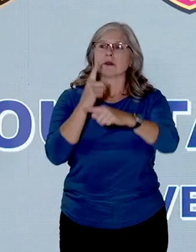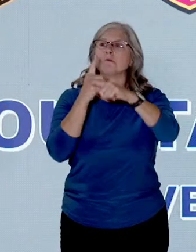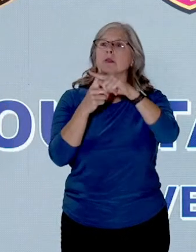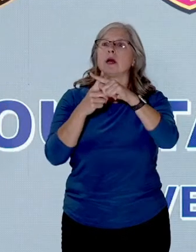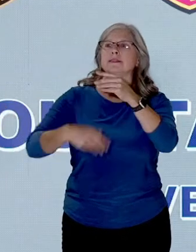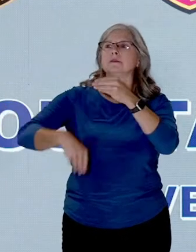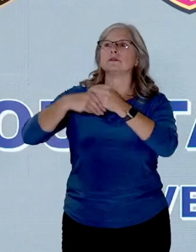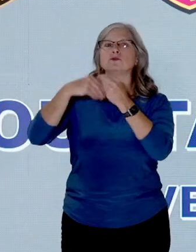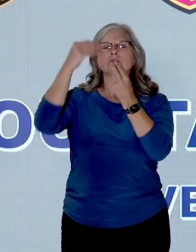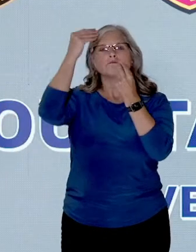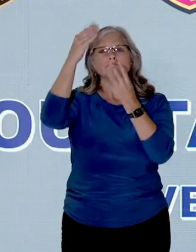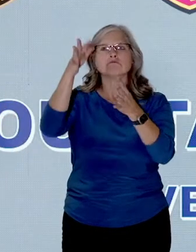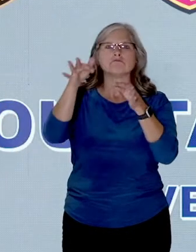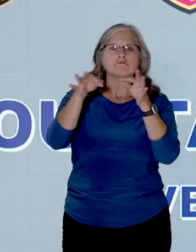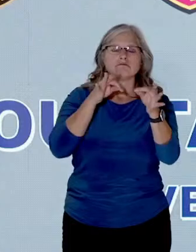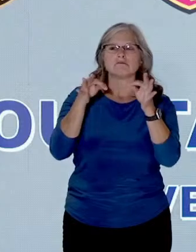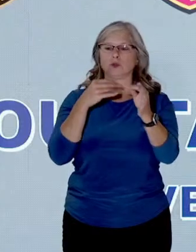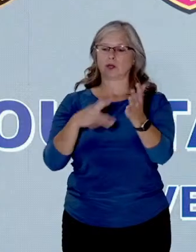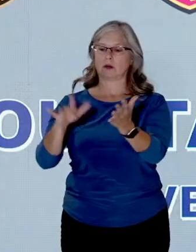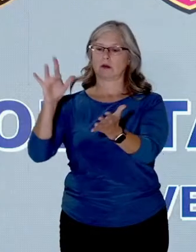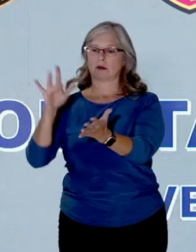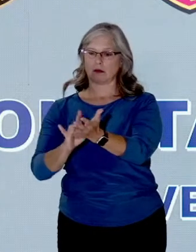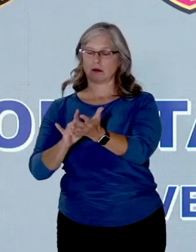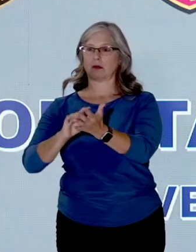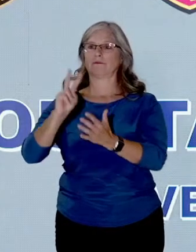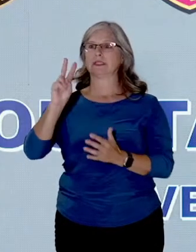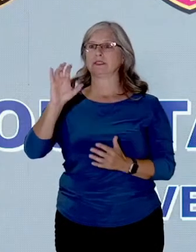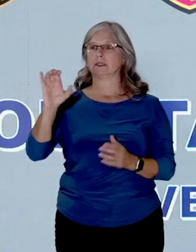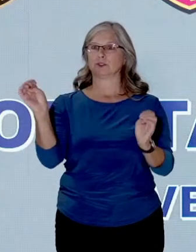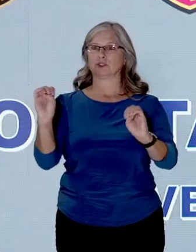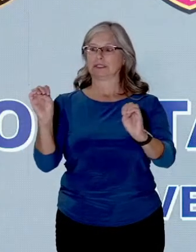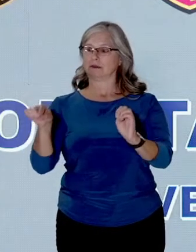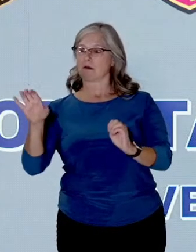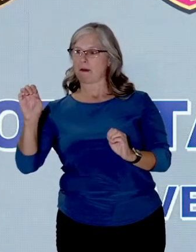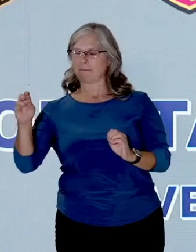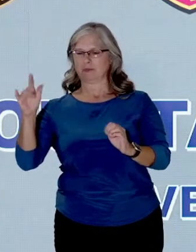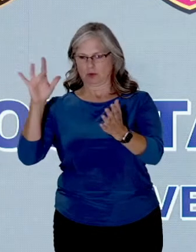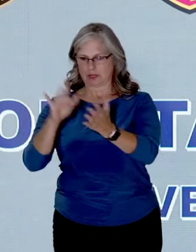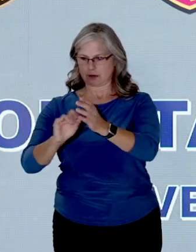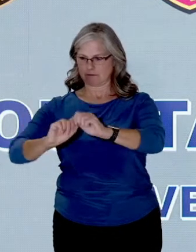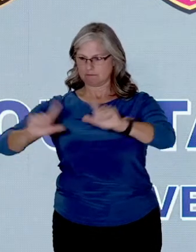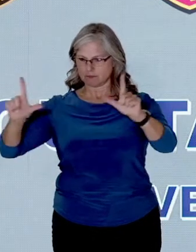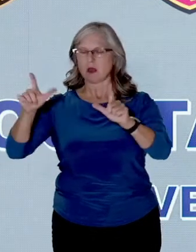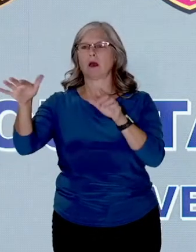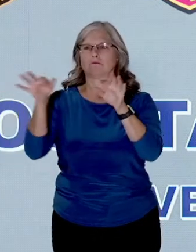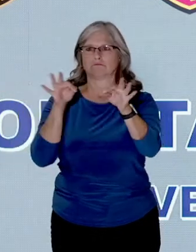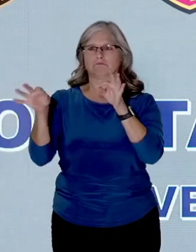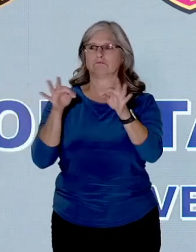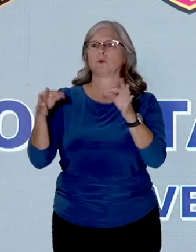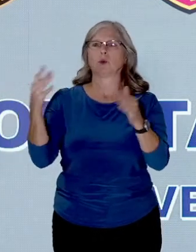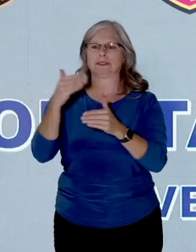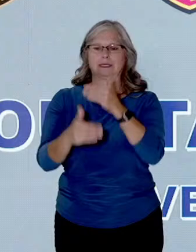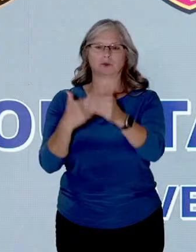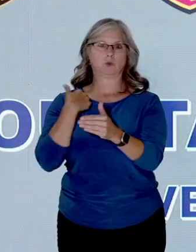additional instructions. You'll be able to click on a link on vcemergency.com that will tell you exactly what steps they're going to be taking.